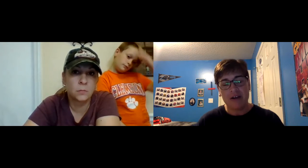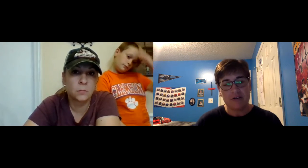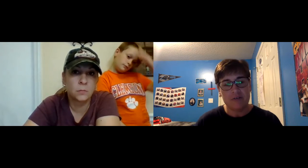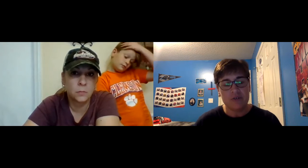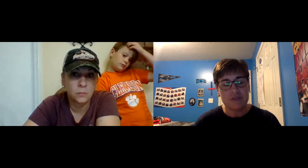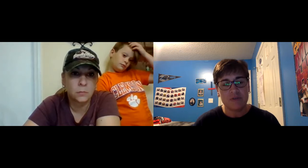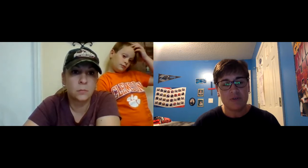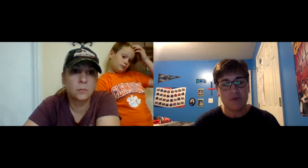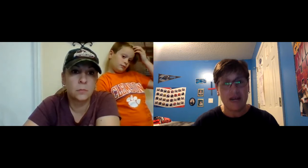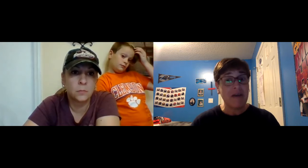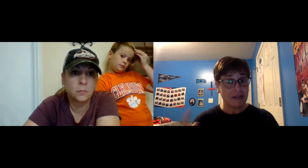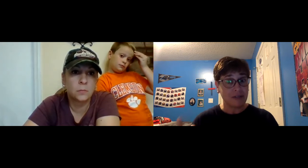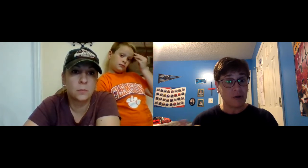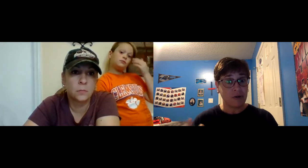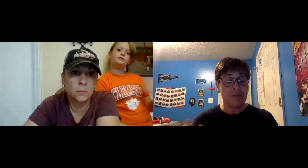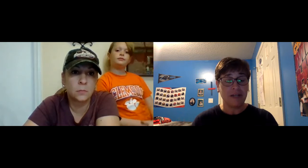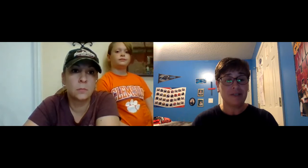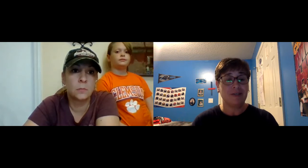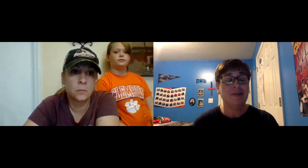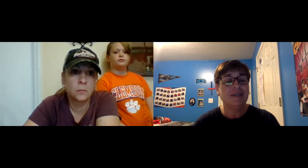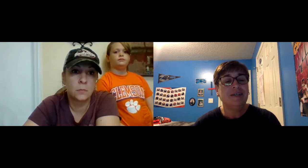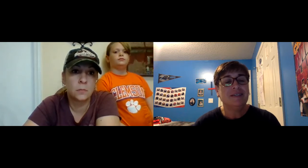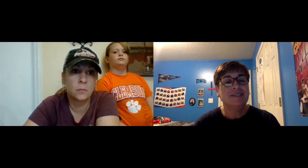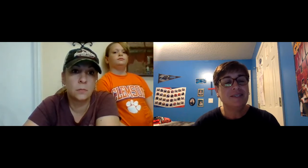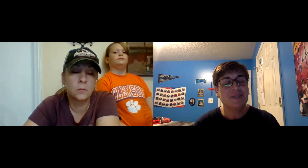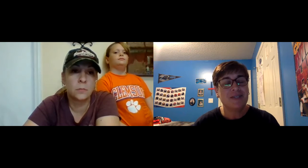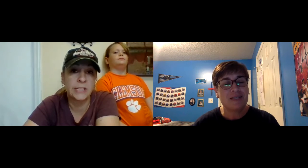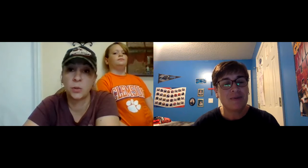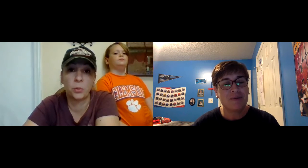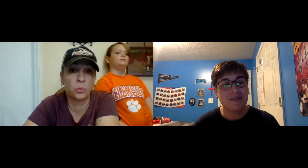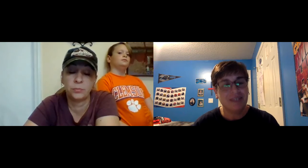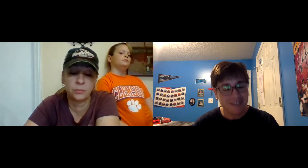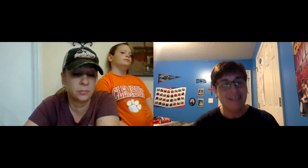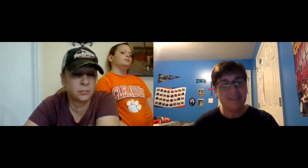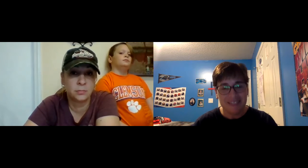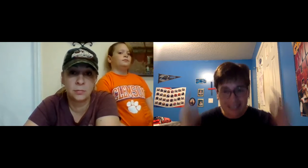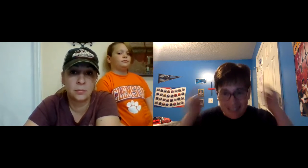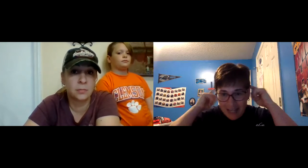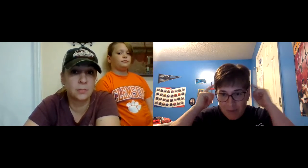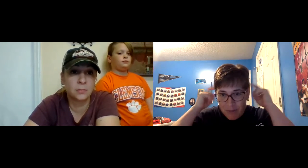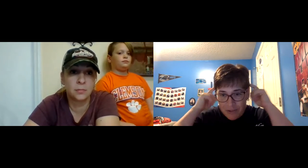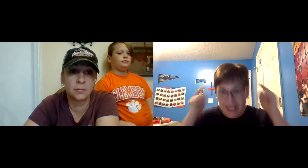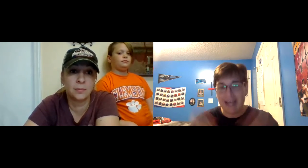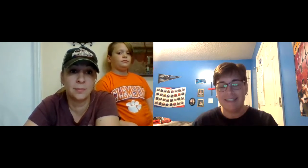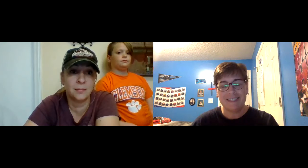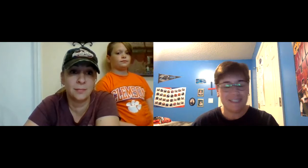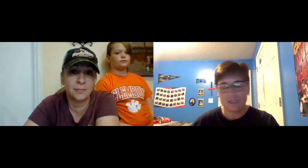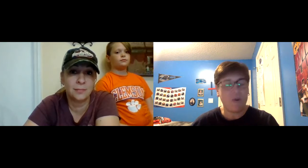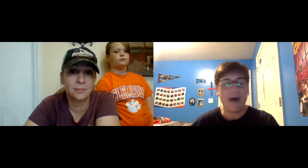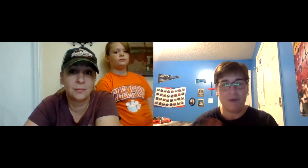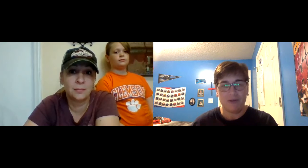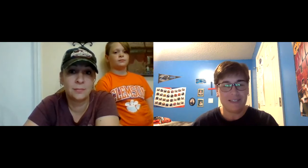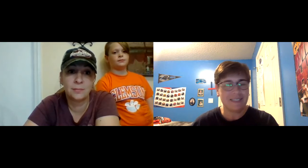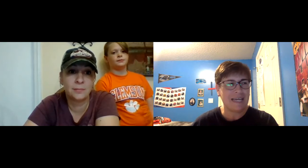how to use them a little more. Now he has cochlear implants though. So that's when I really, he's got them on both sides. He says